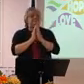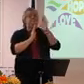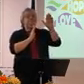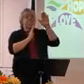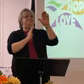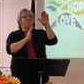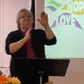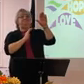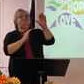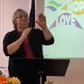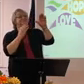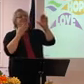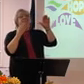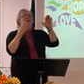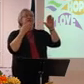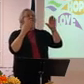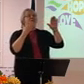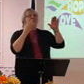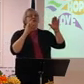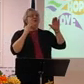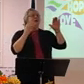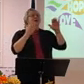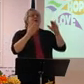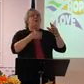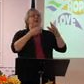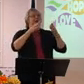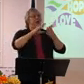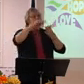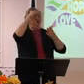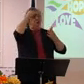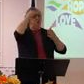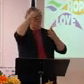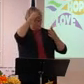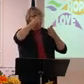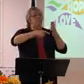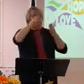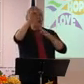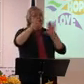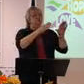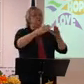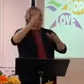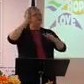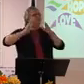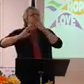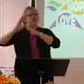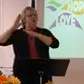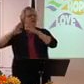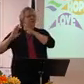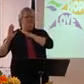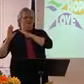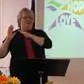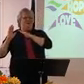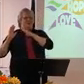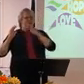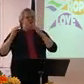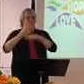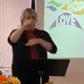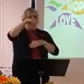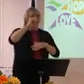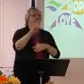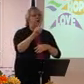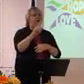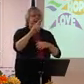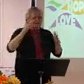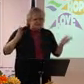Lord, thank you that we can learn from what you did so long ago through great Apostle Paul